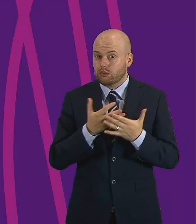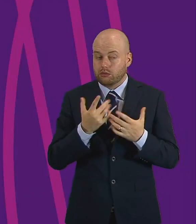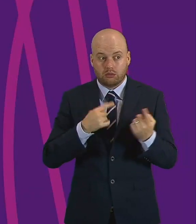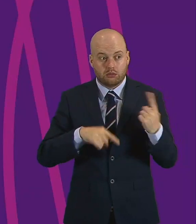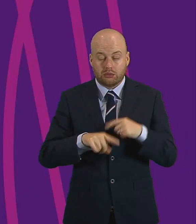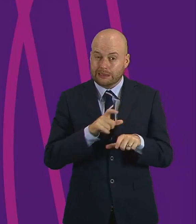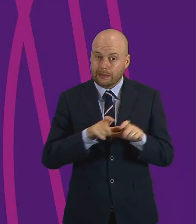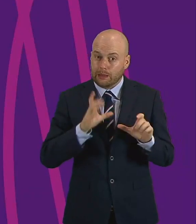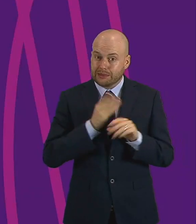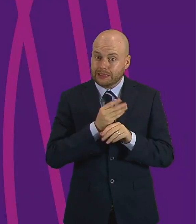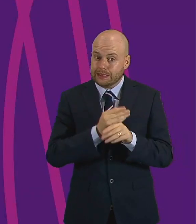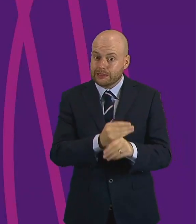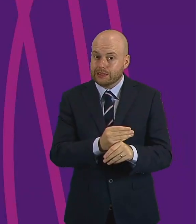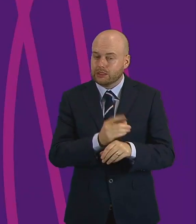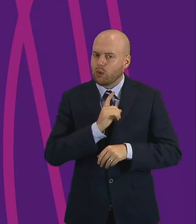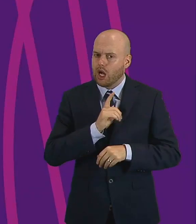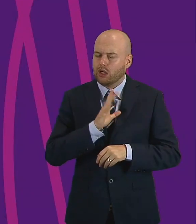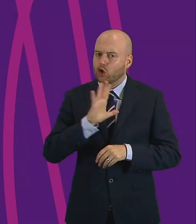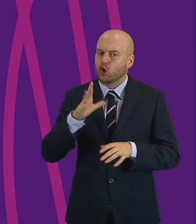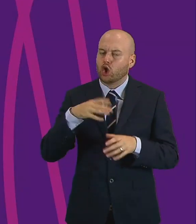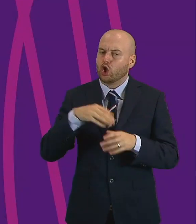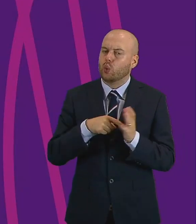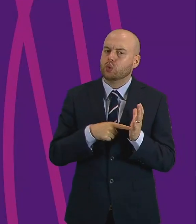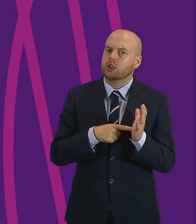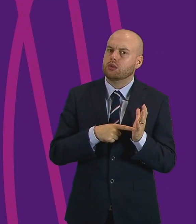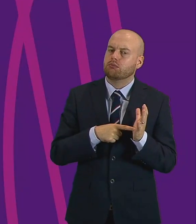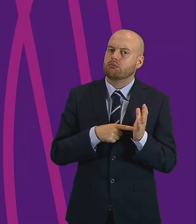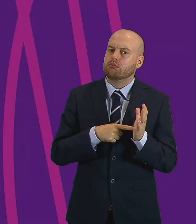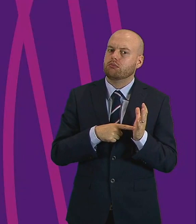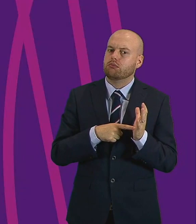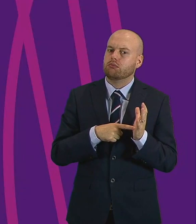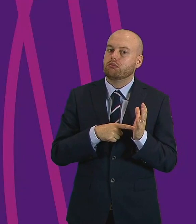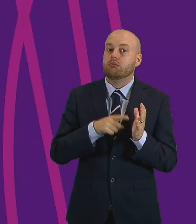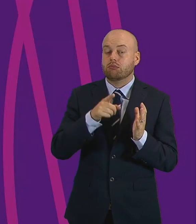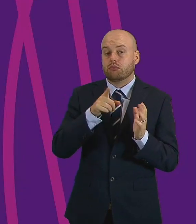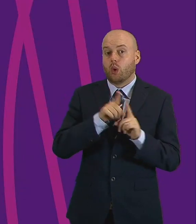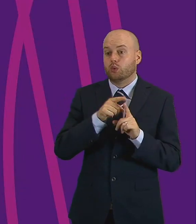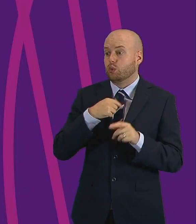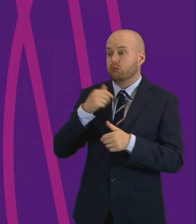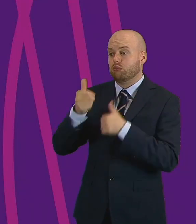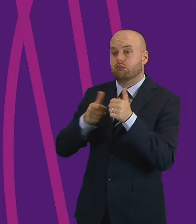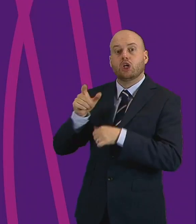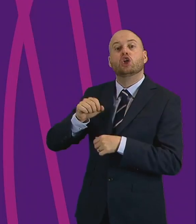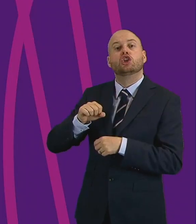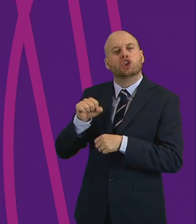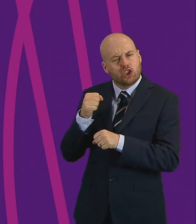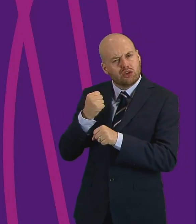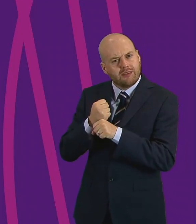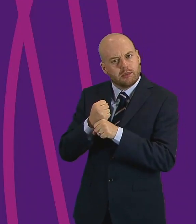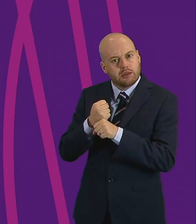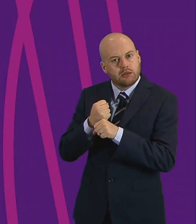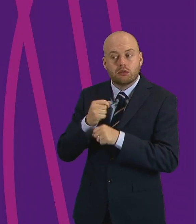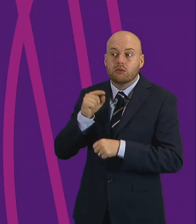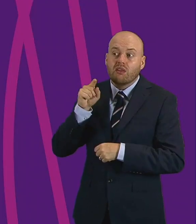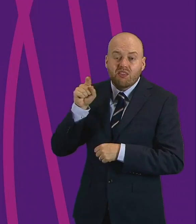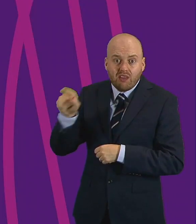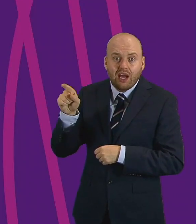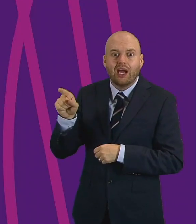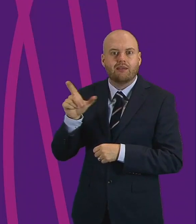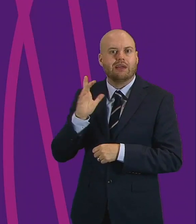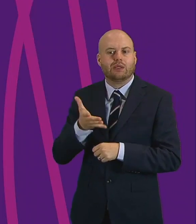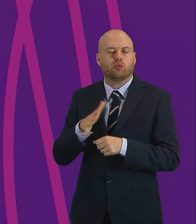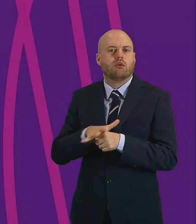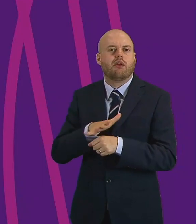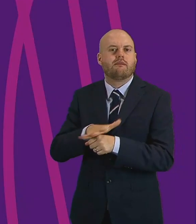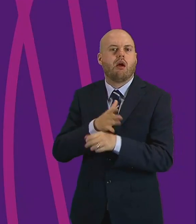net because they're not included and I have to give credit also to the Scottish Government, who have covered some of that, but there are